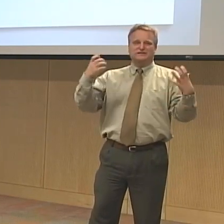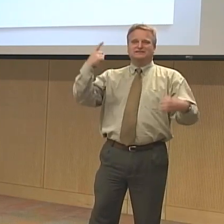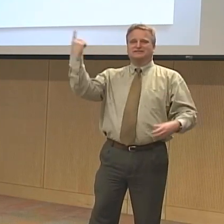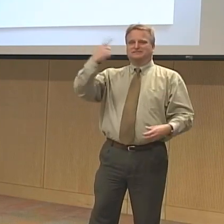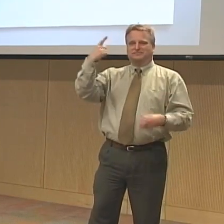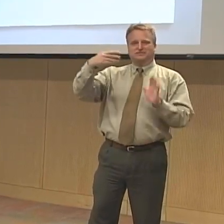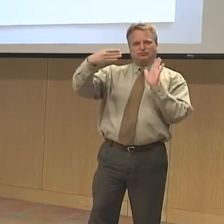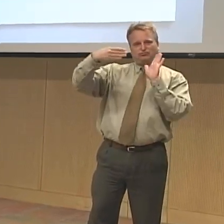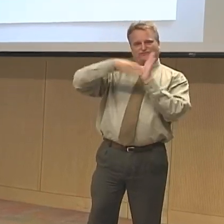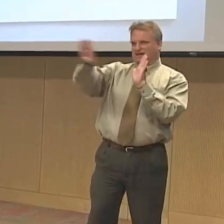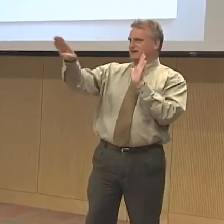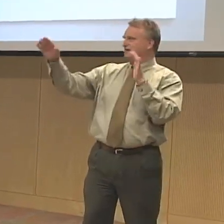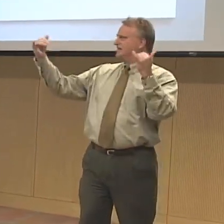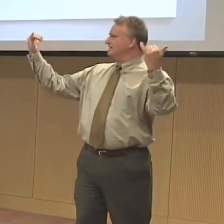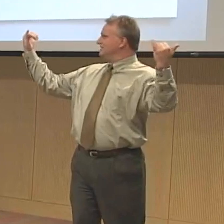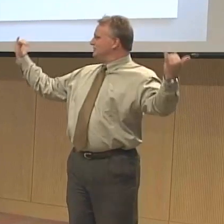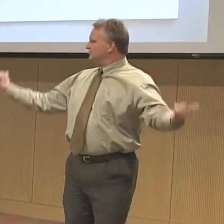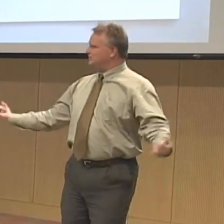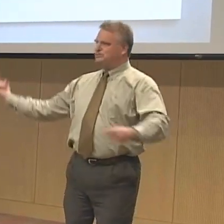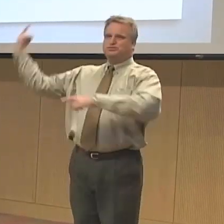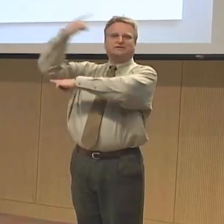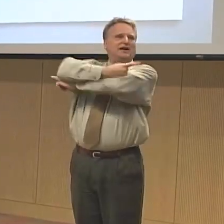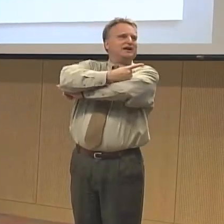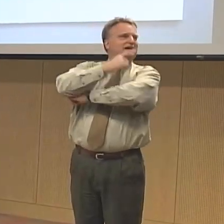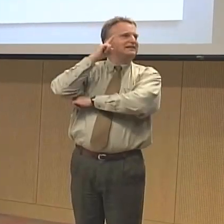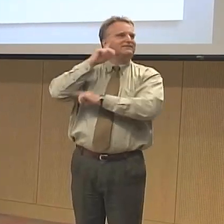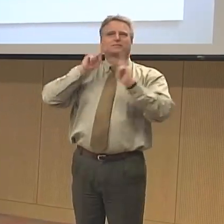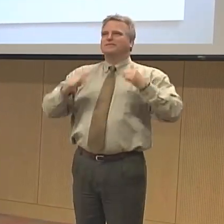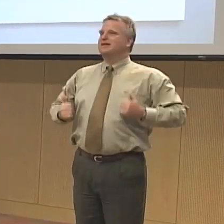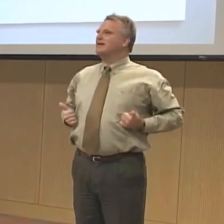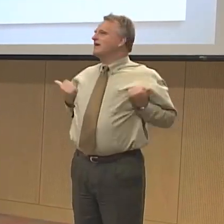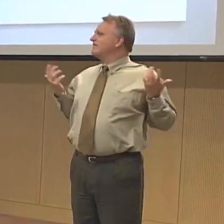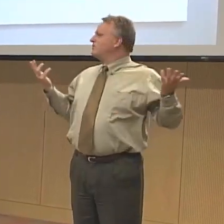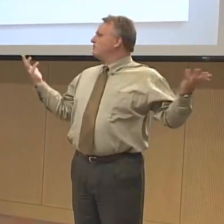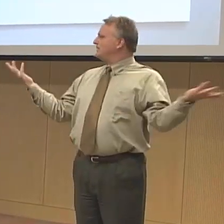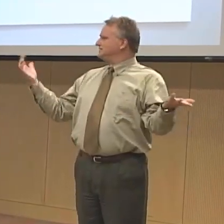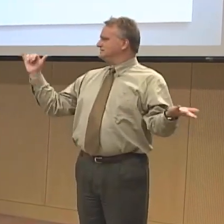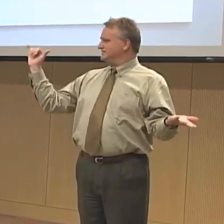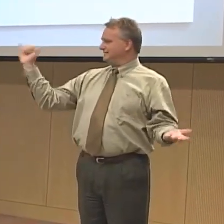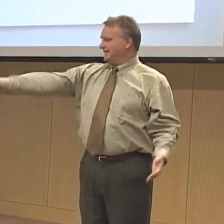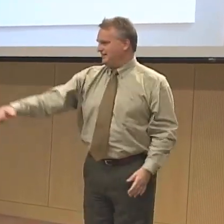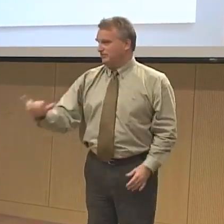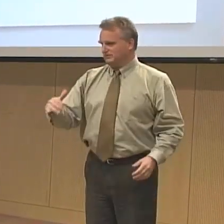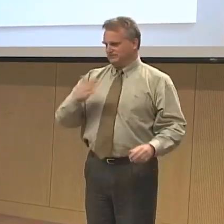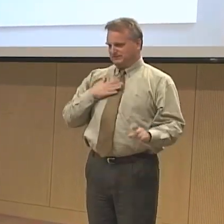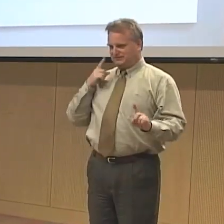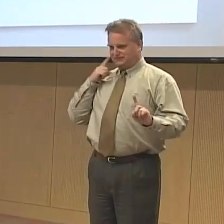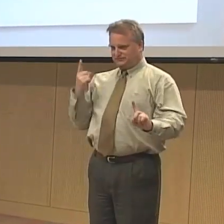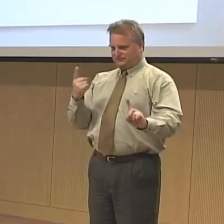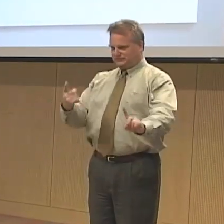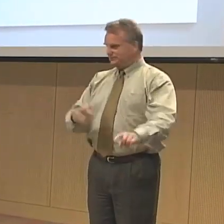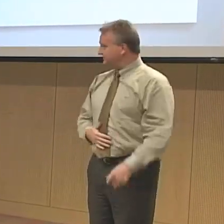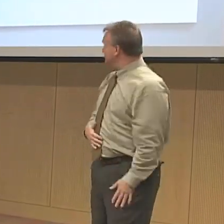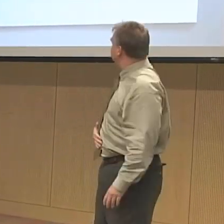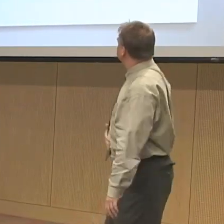something to reflect today's day and age of what deaf people's lives are like. And that was the goal behind this book.